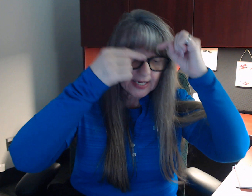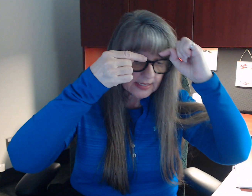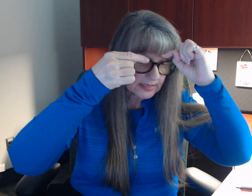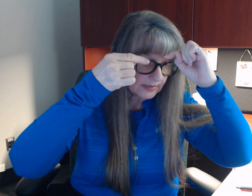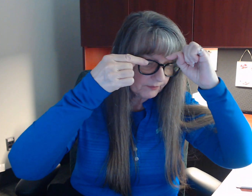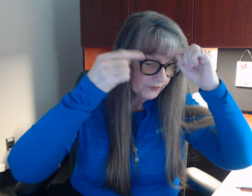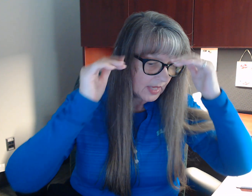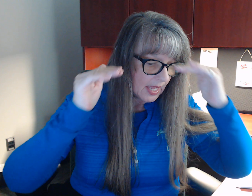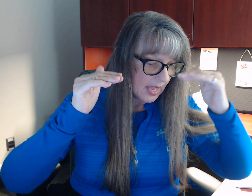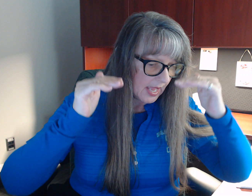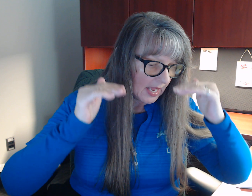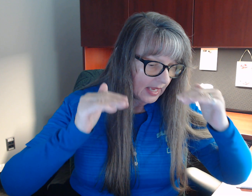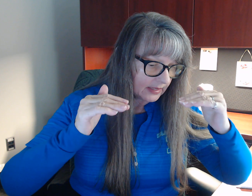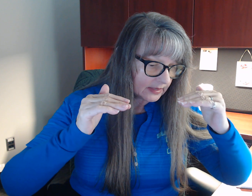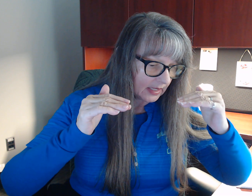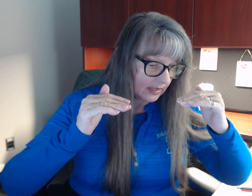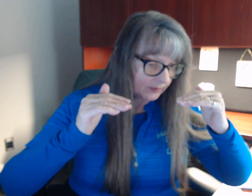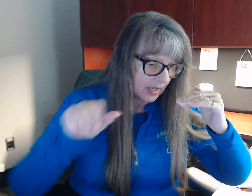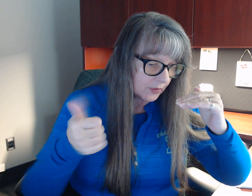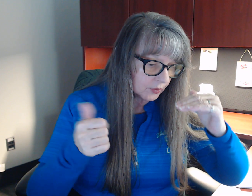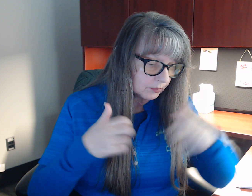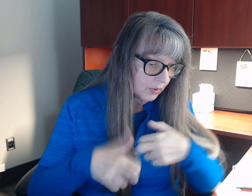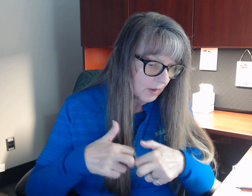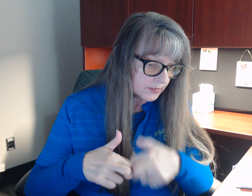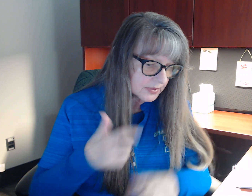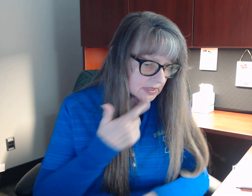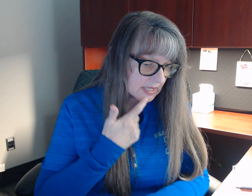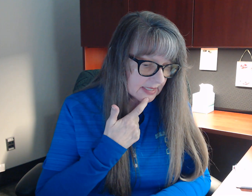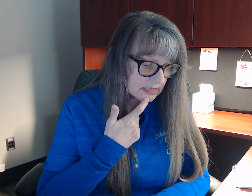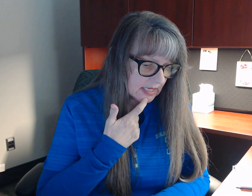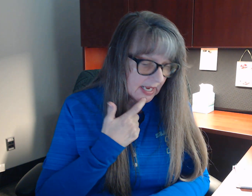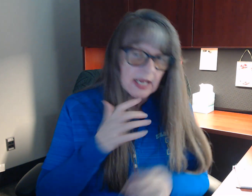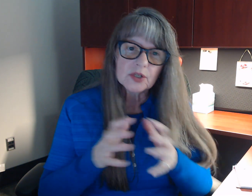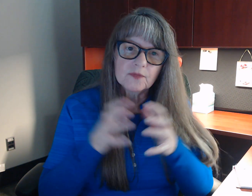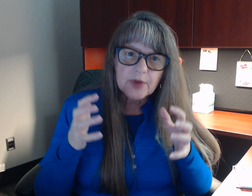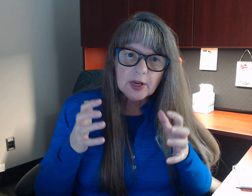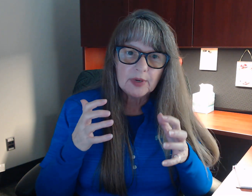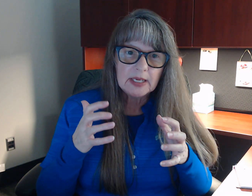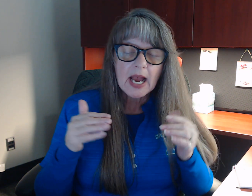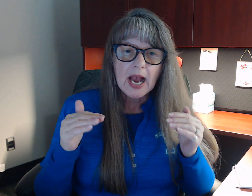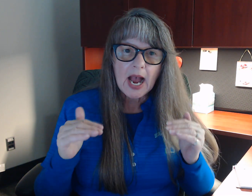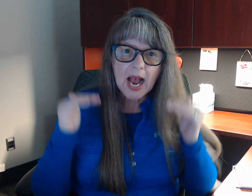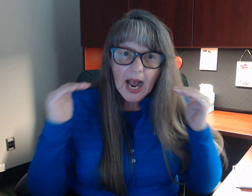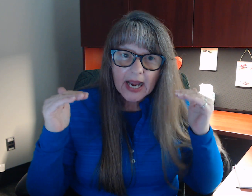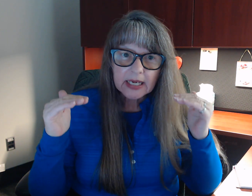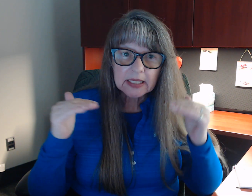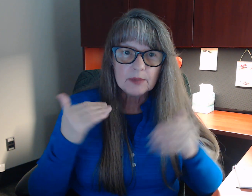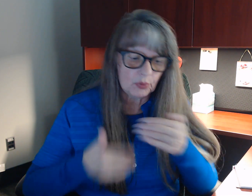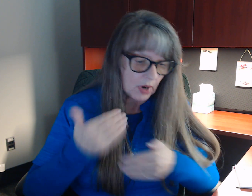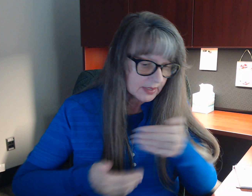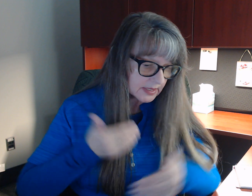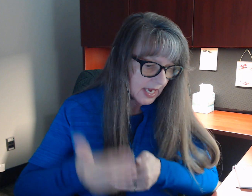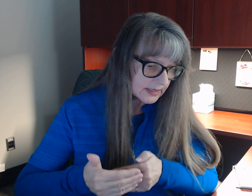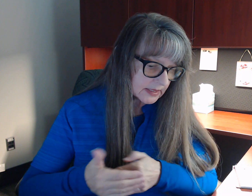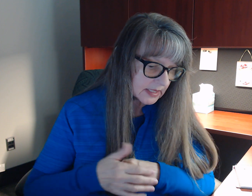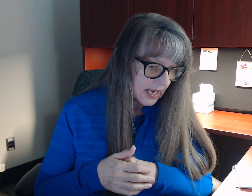headaches and other problems. It says it's very highly processed,